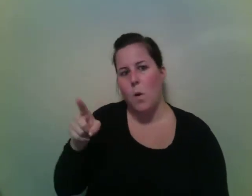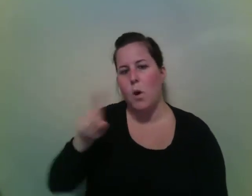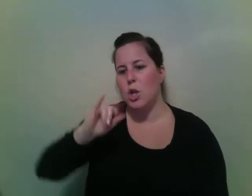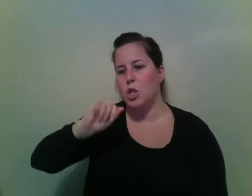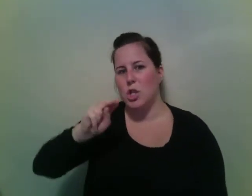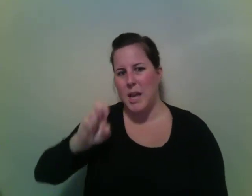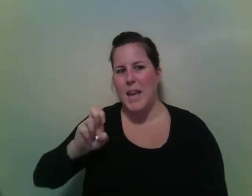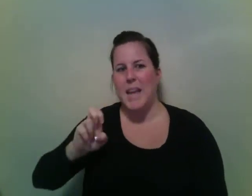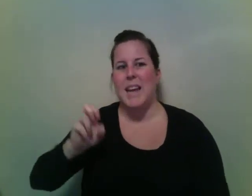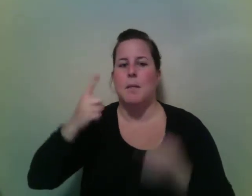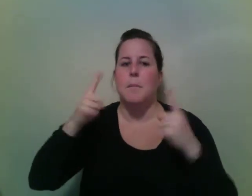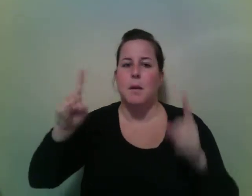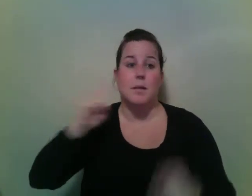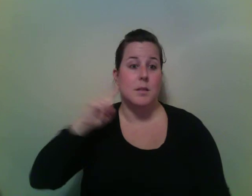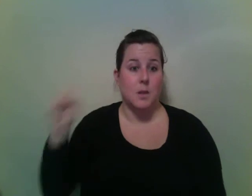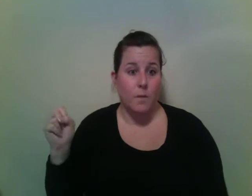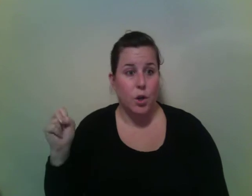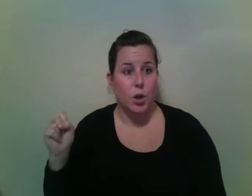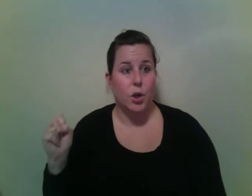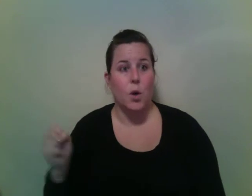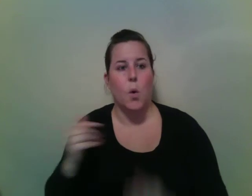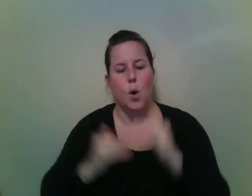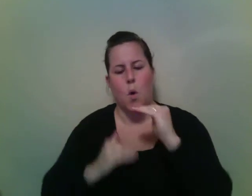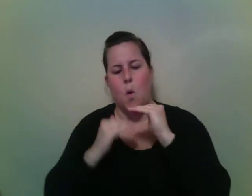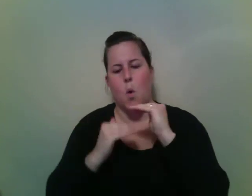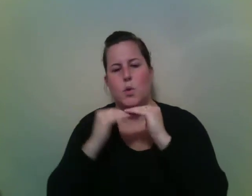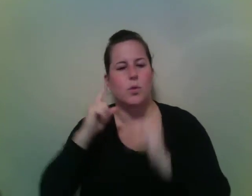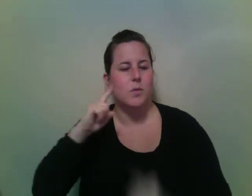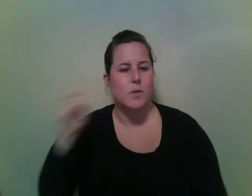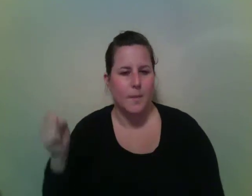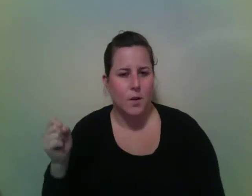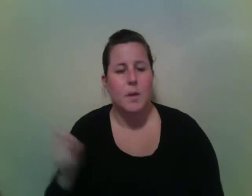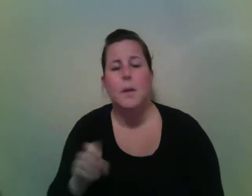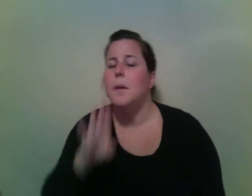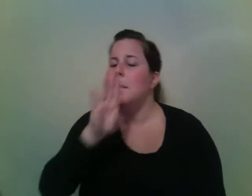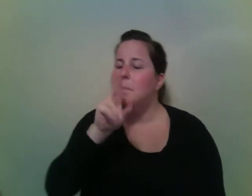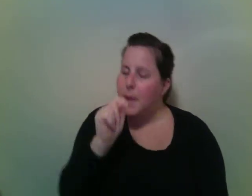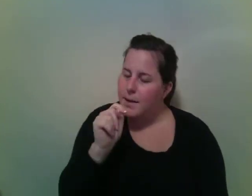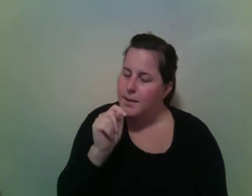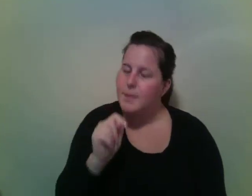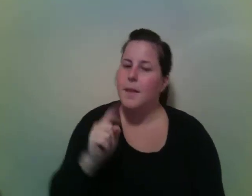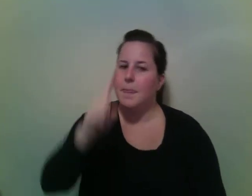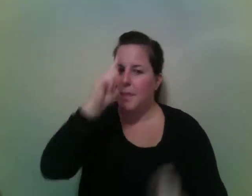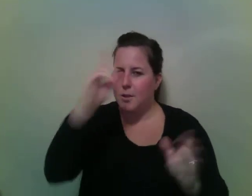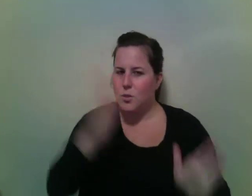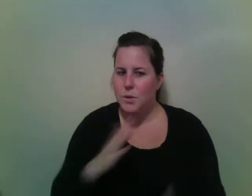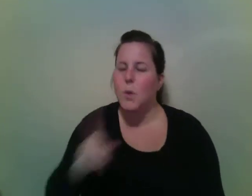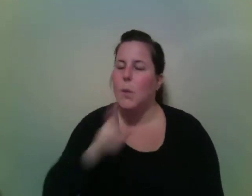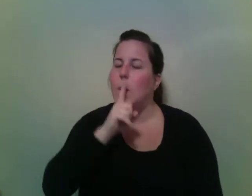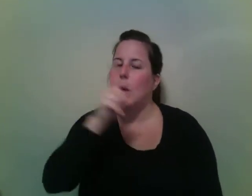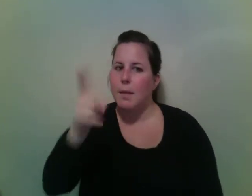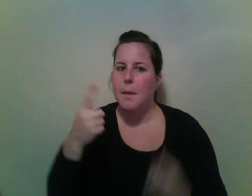silver or to get closer to silver. But here's where the strategy really comes into play for me.